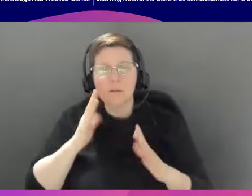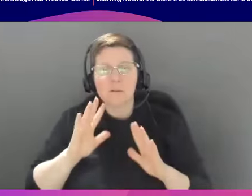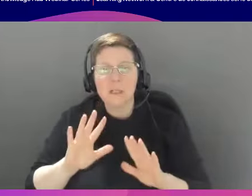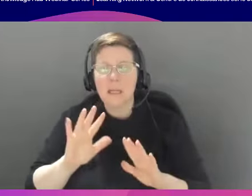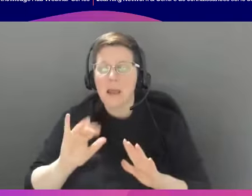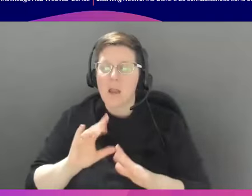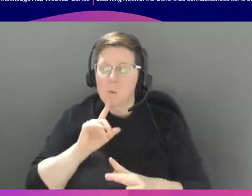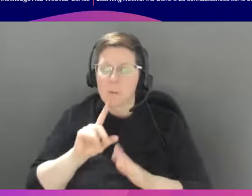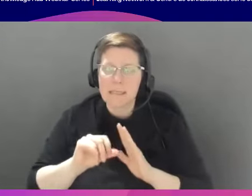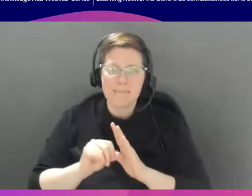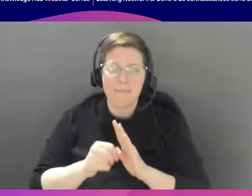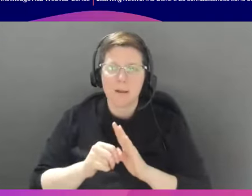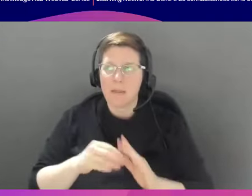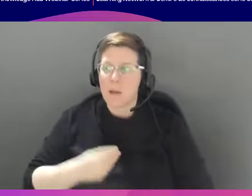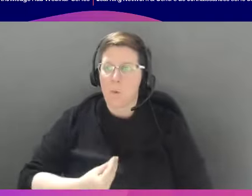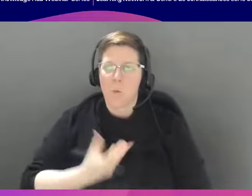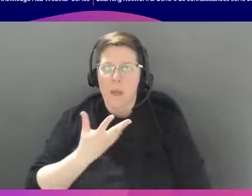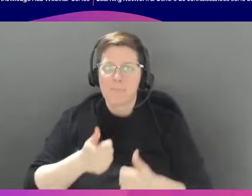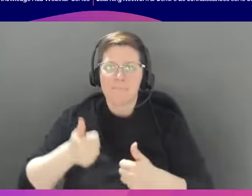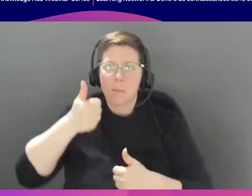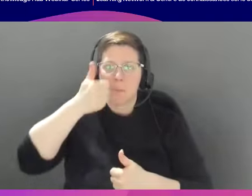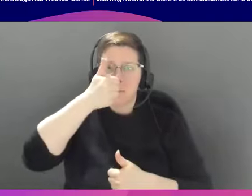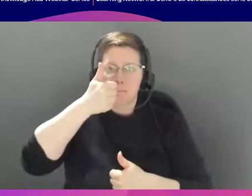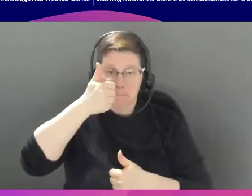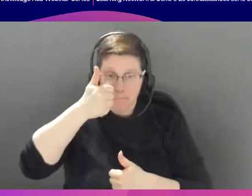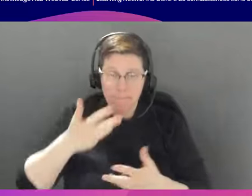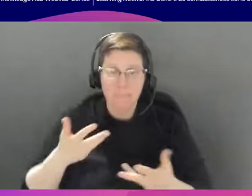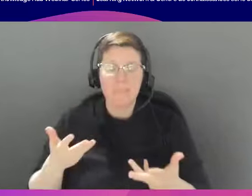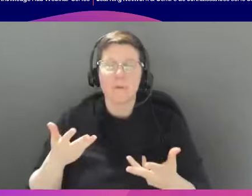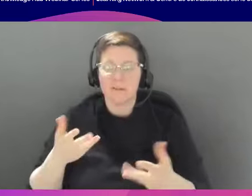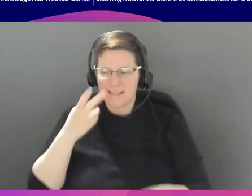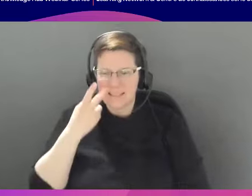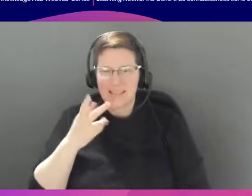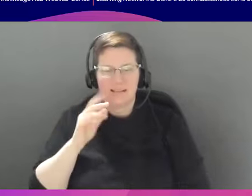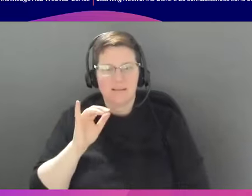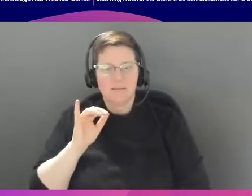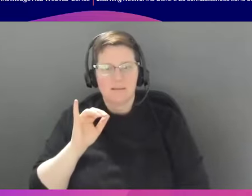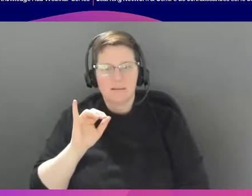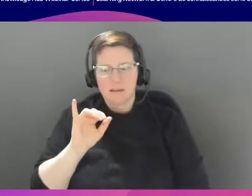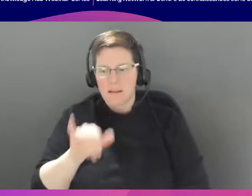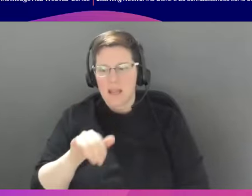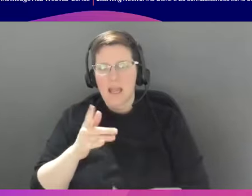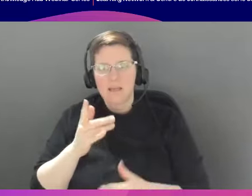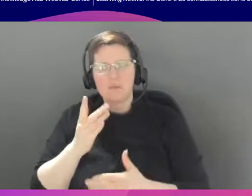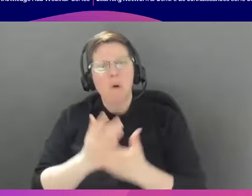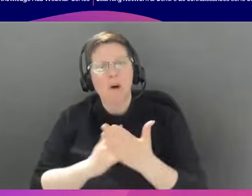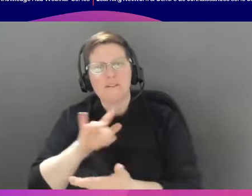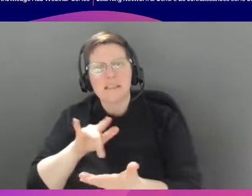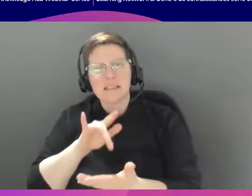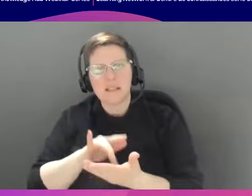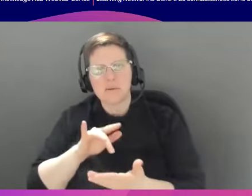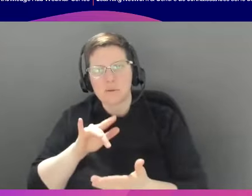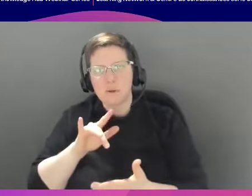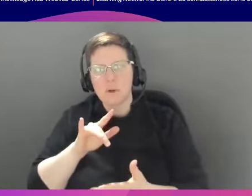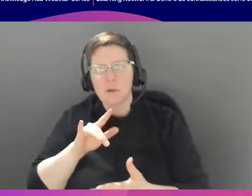this idea of like a white racial hierarchy once again. And so we see that kind of also as like a central tenet of inceldom to